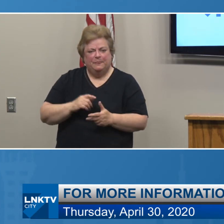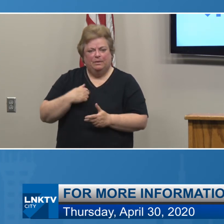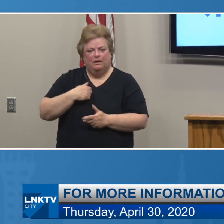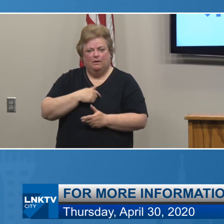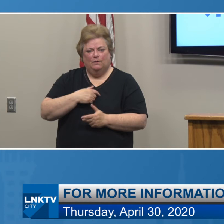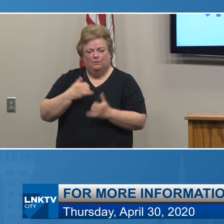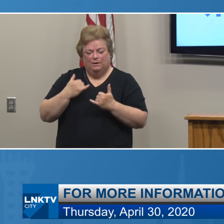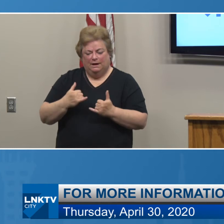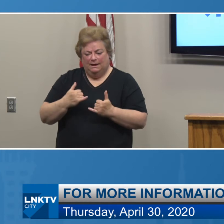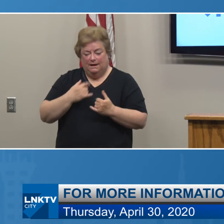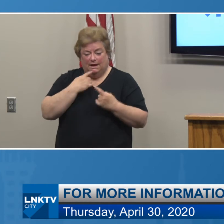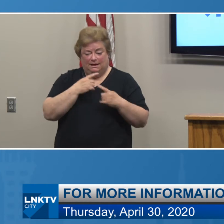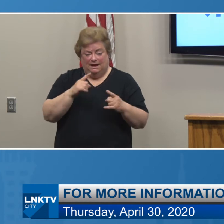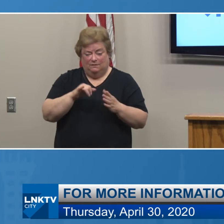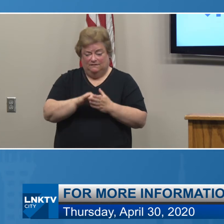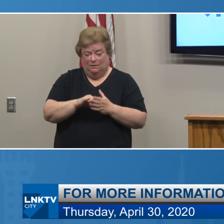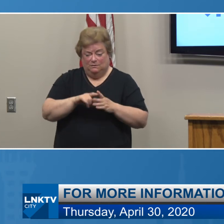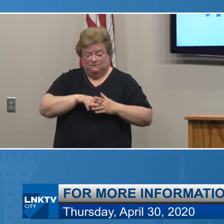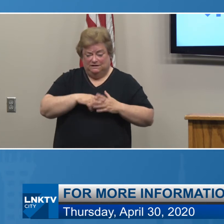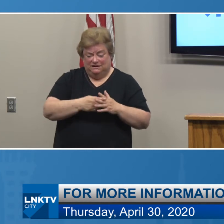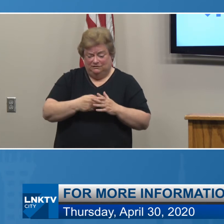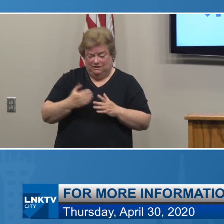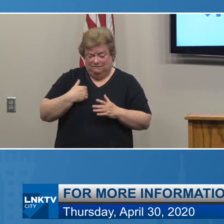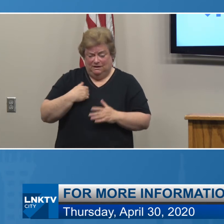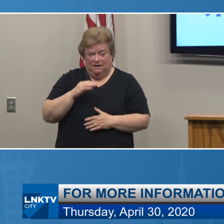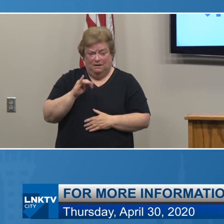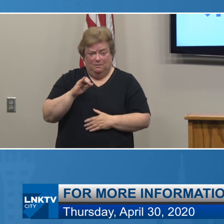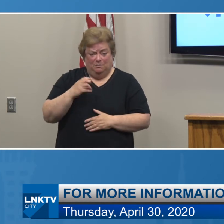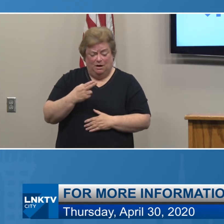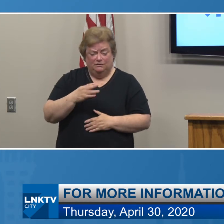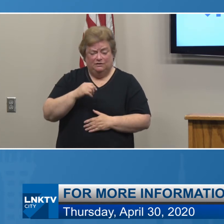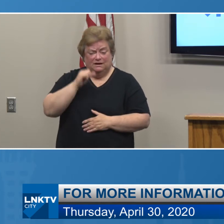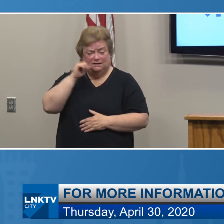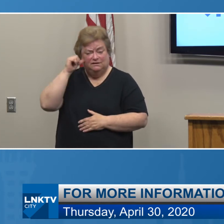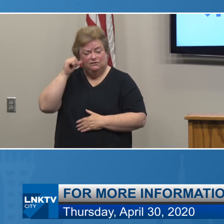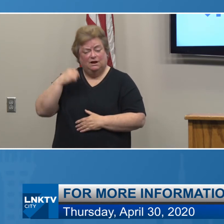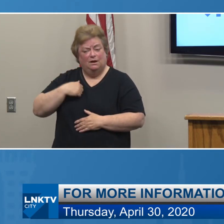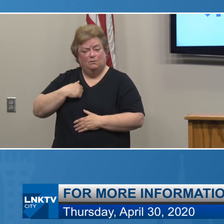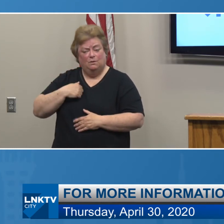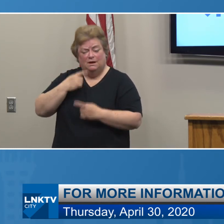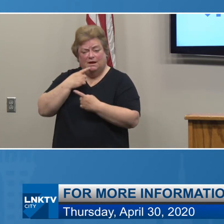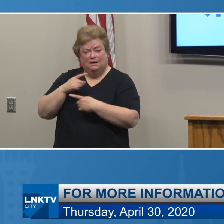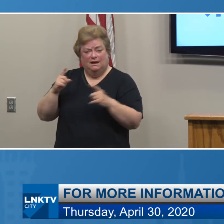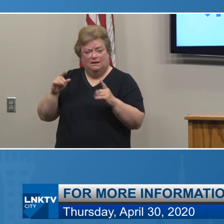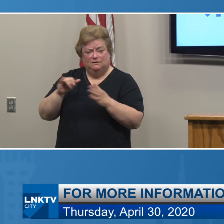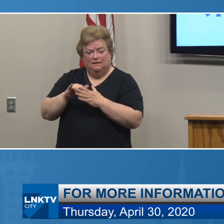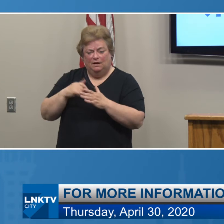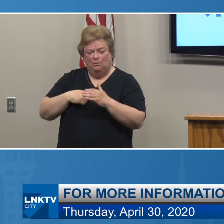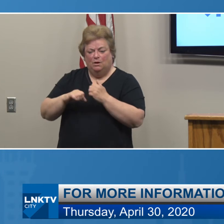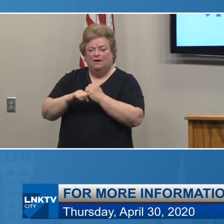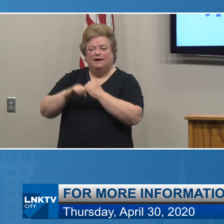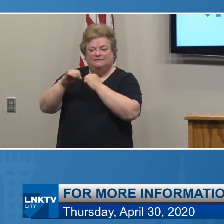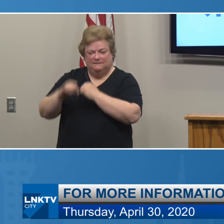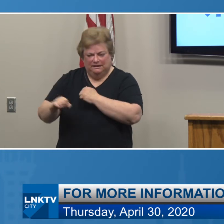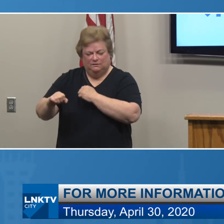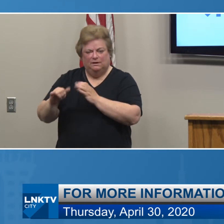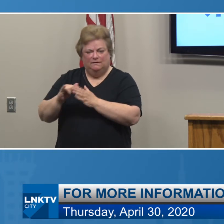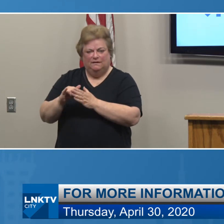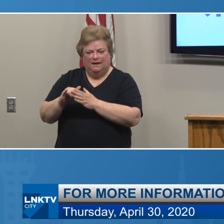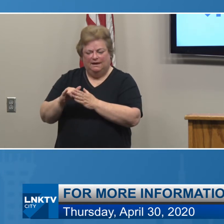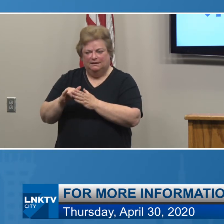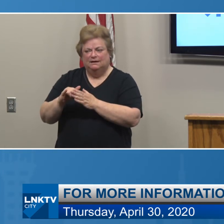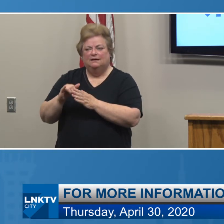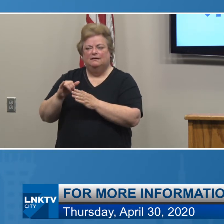announced these initiatives in mid-March, and yesterday we announced that we are extending these commitments through